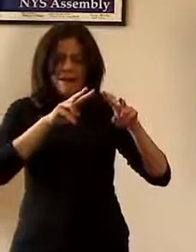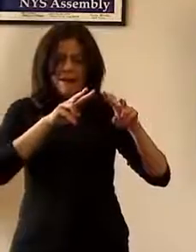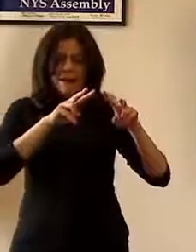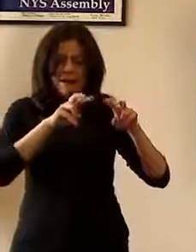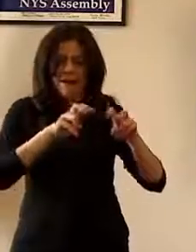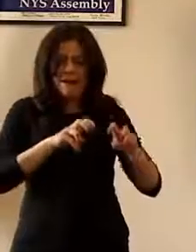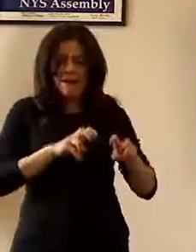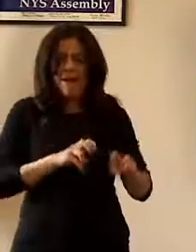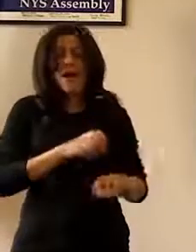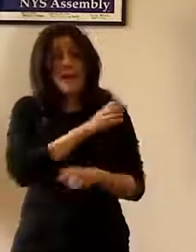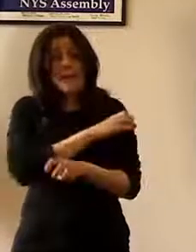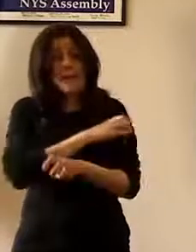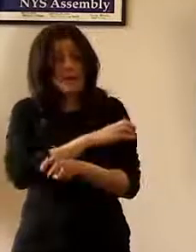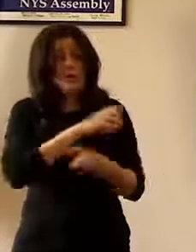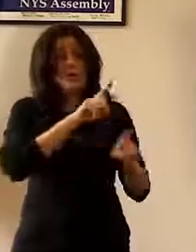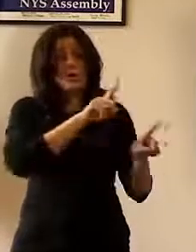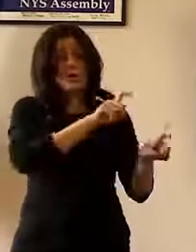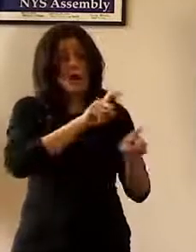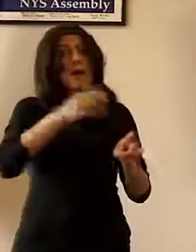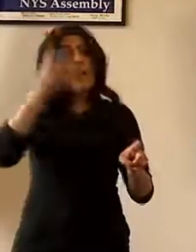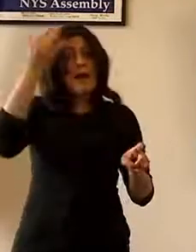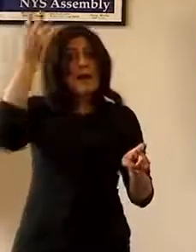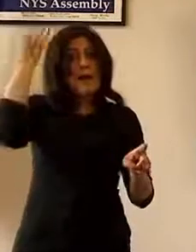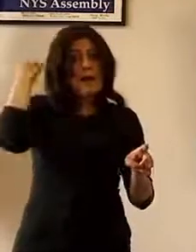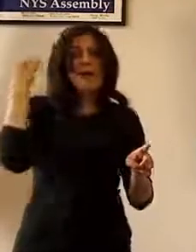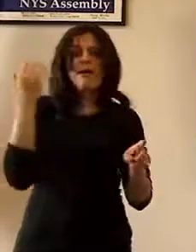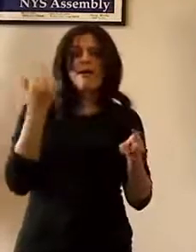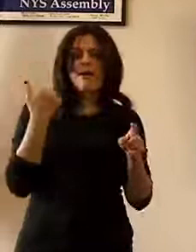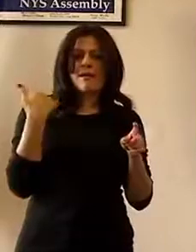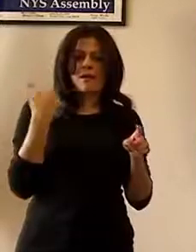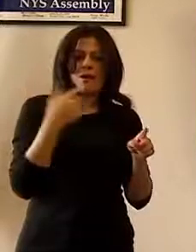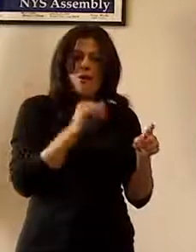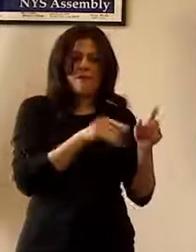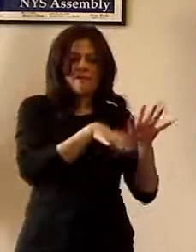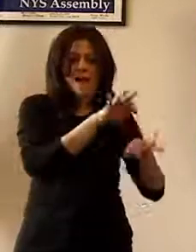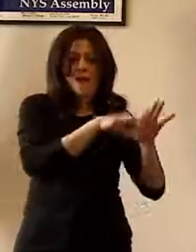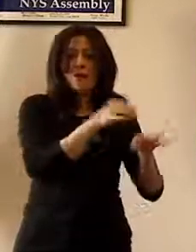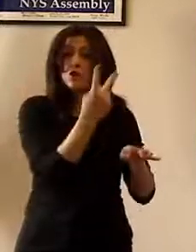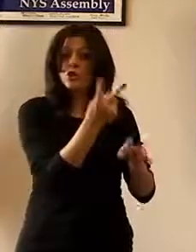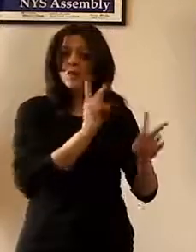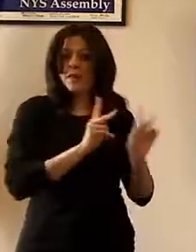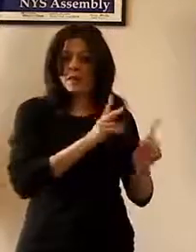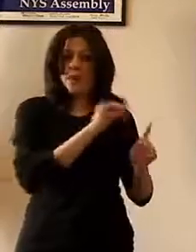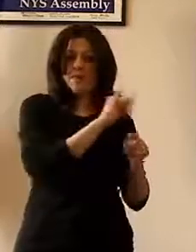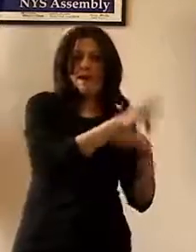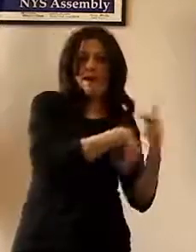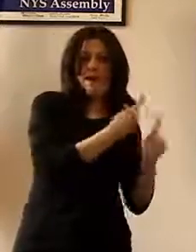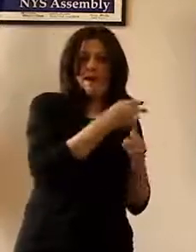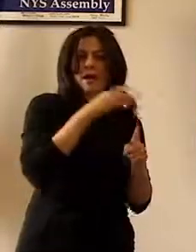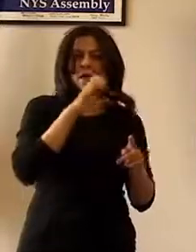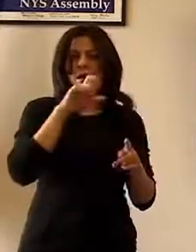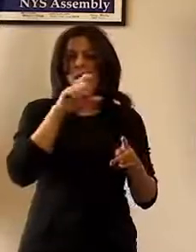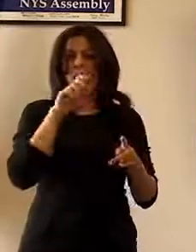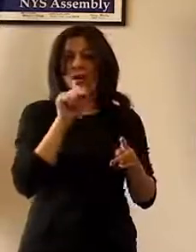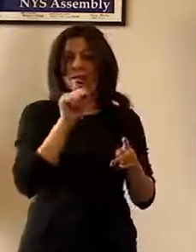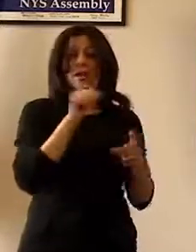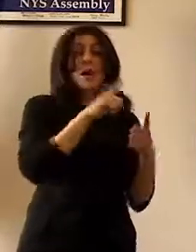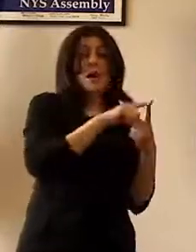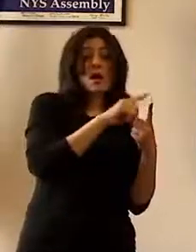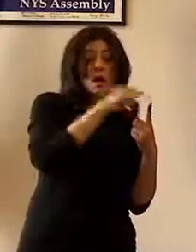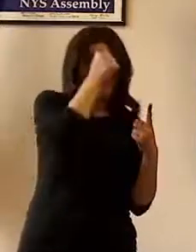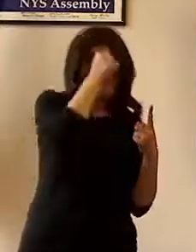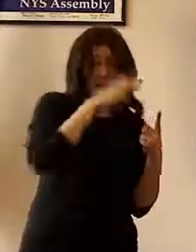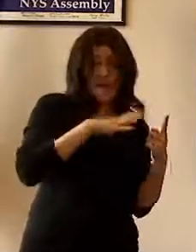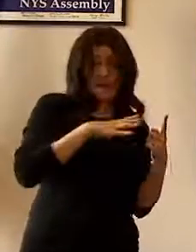trials, there were 2 individuals with this type of clot. And one of those individuals was male,